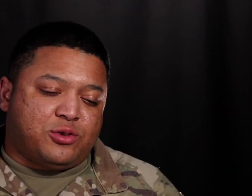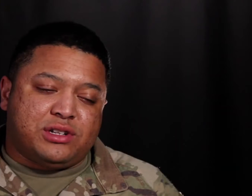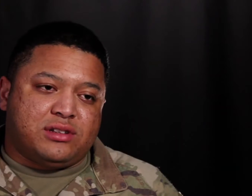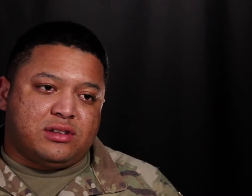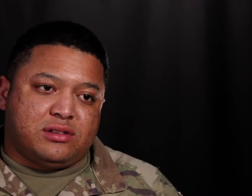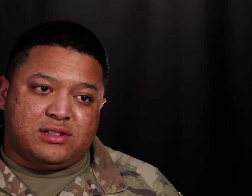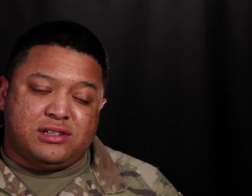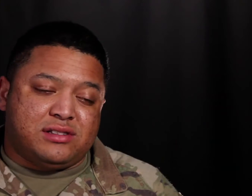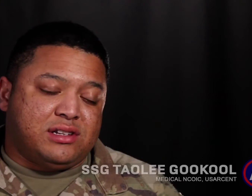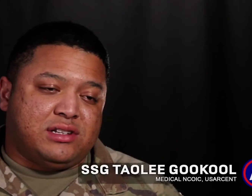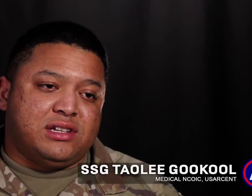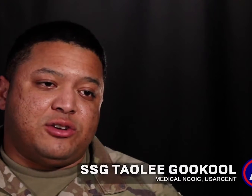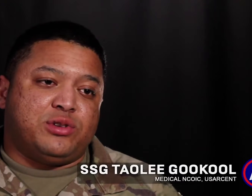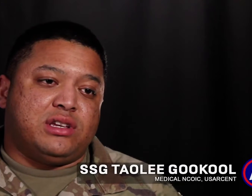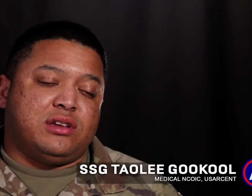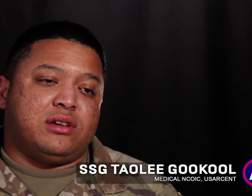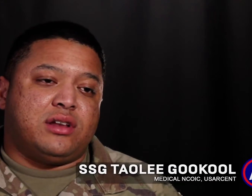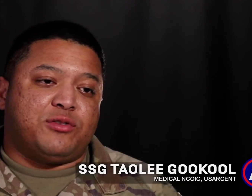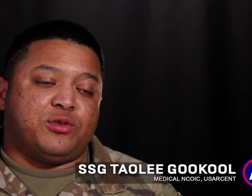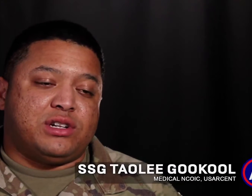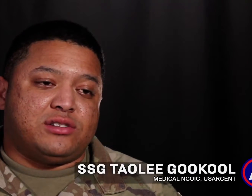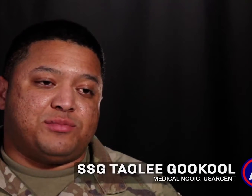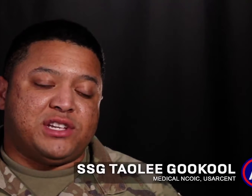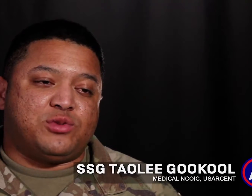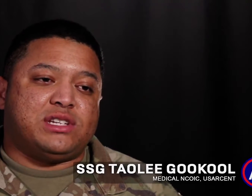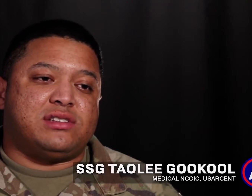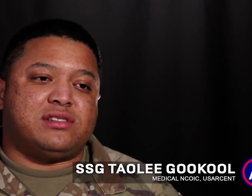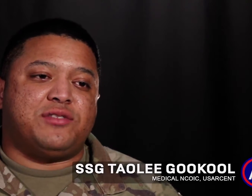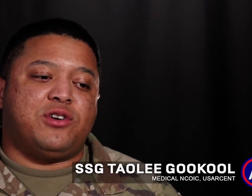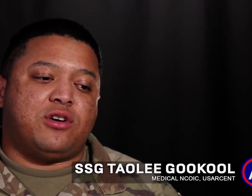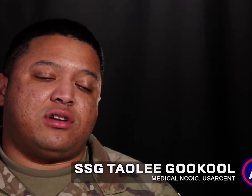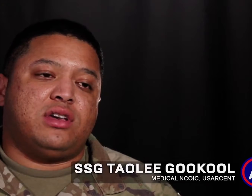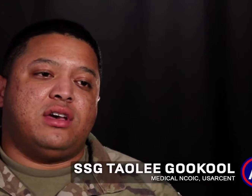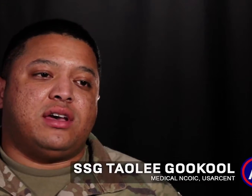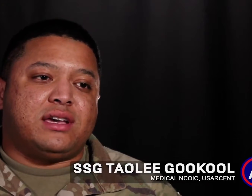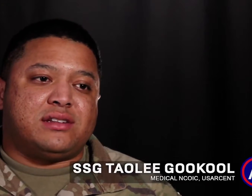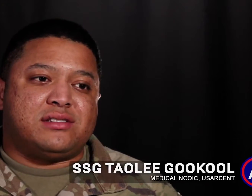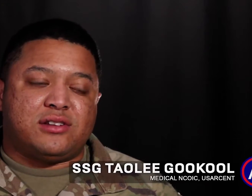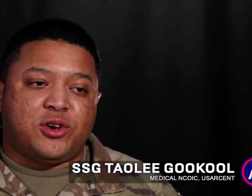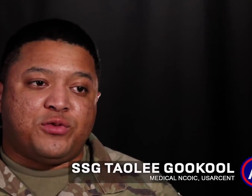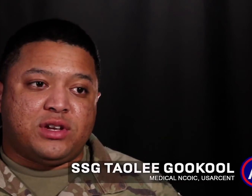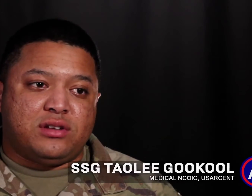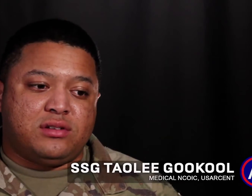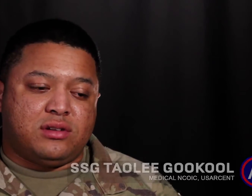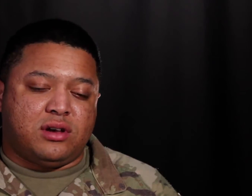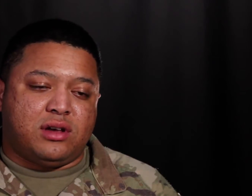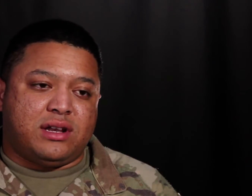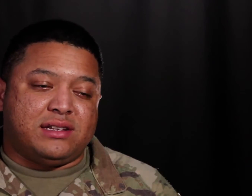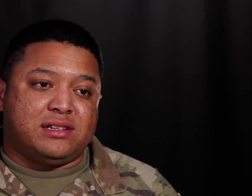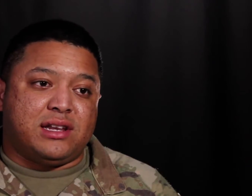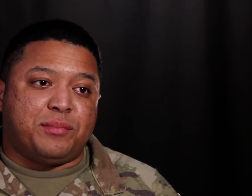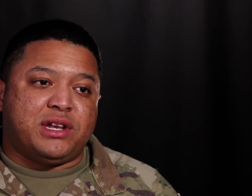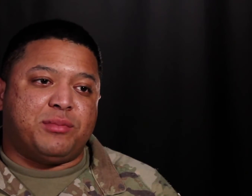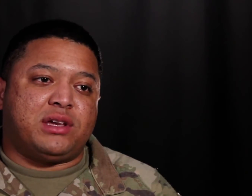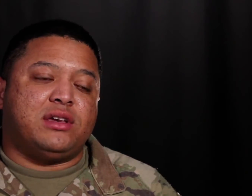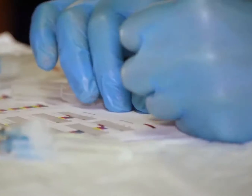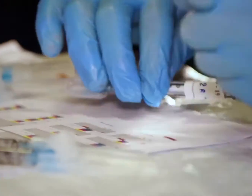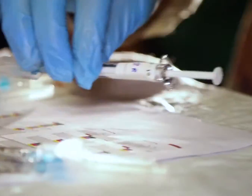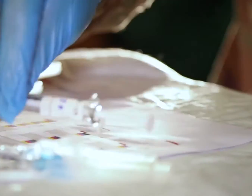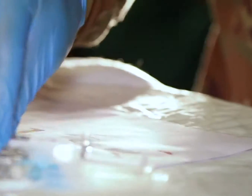According to CDC, DOD, and everyone else, best ways to safeguard against the COVID-19 epidemic would be,